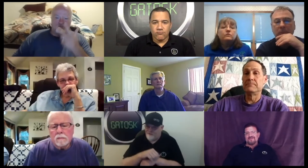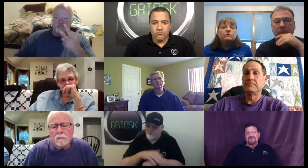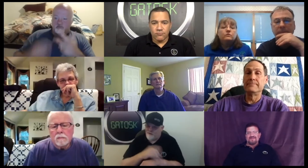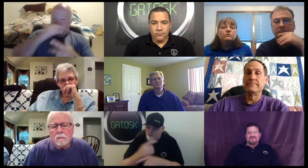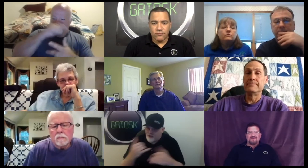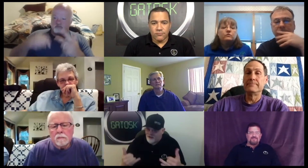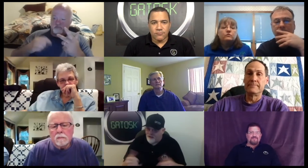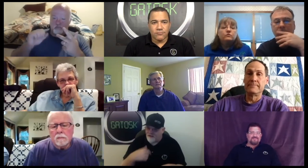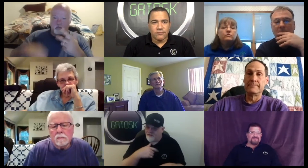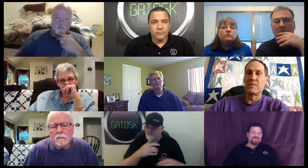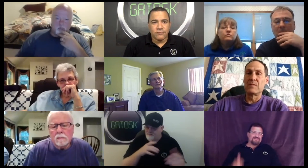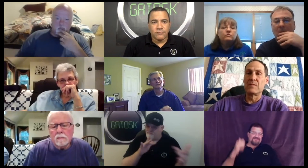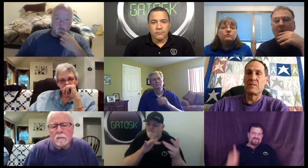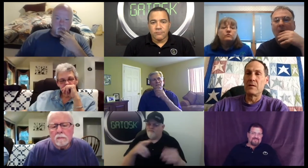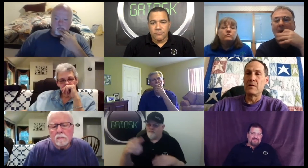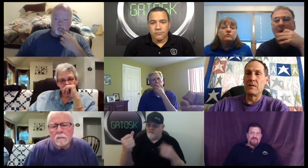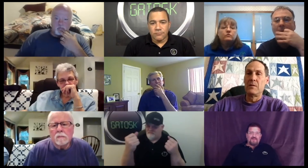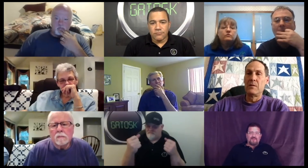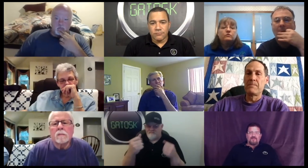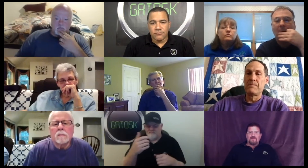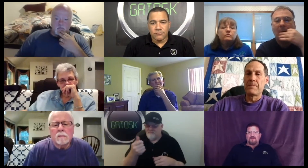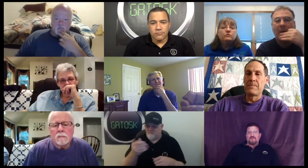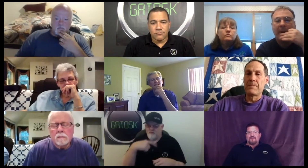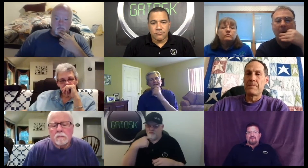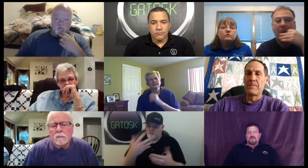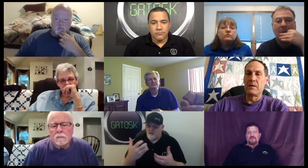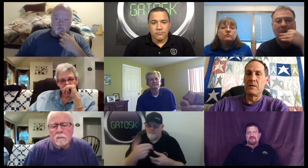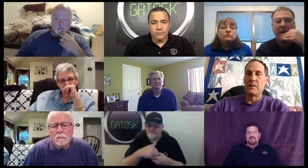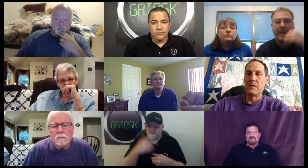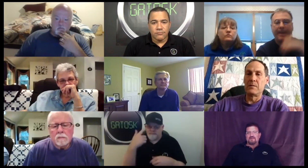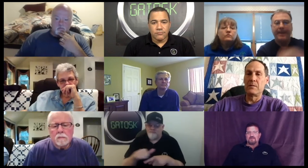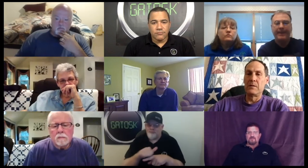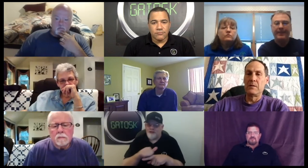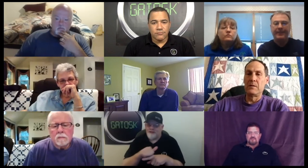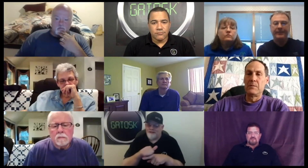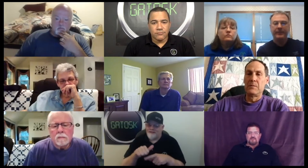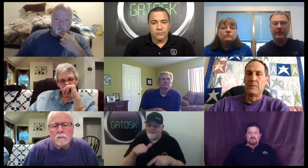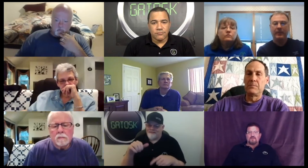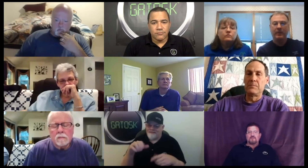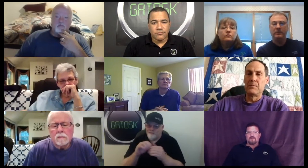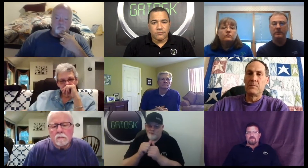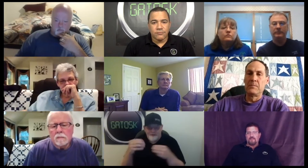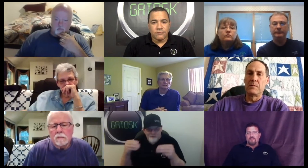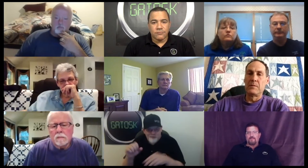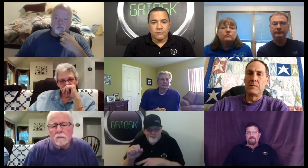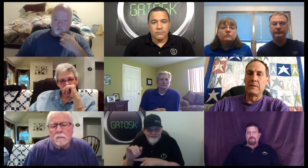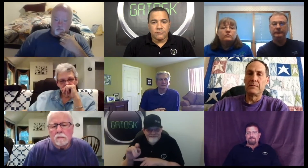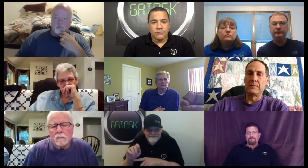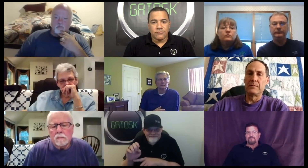do a separate. Yeah, that's exactly kind of what we're working on now. There are 16 hearing distributors would like